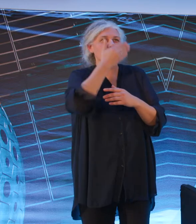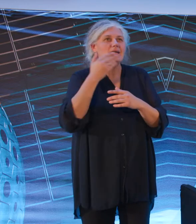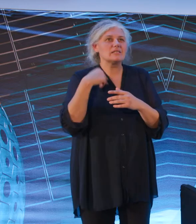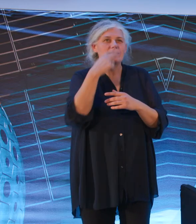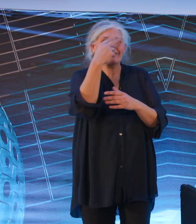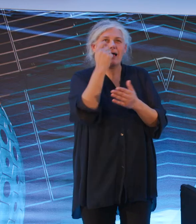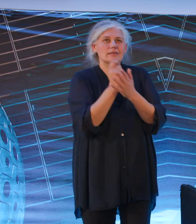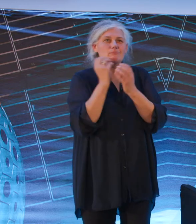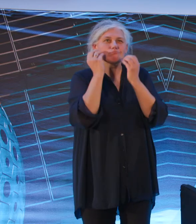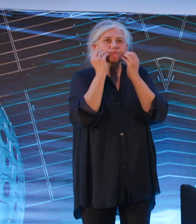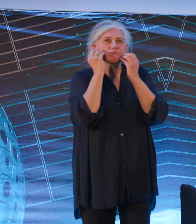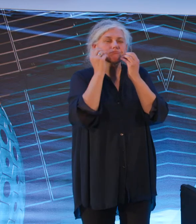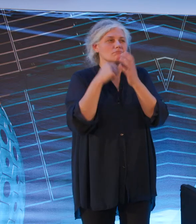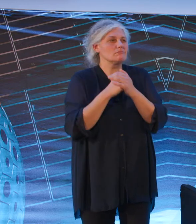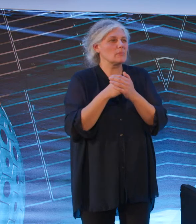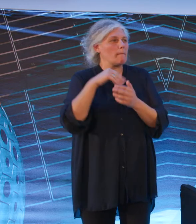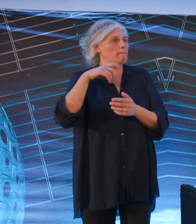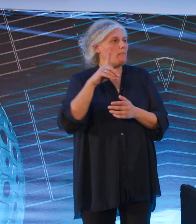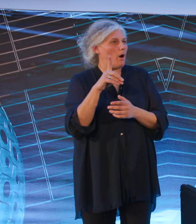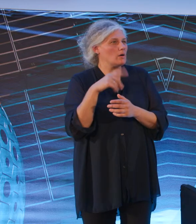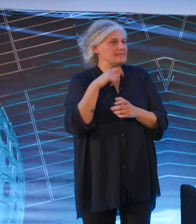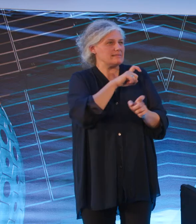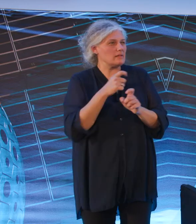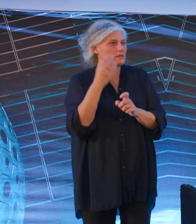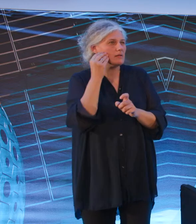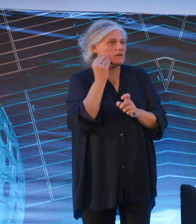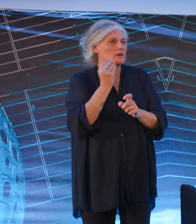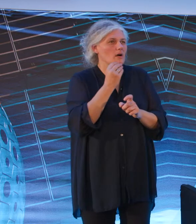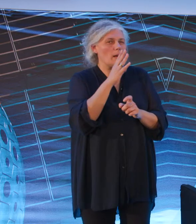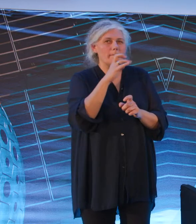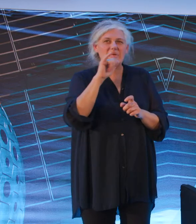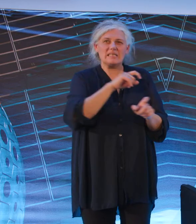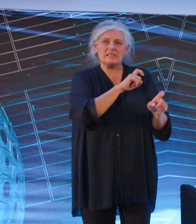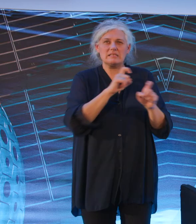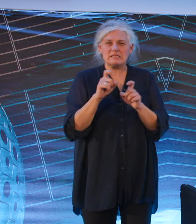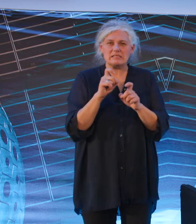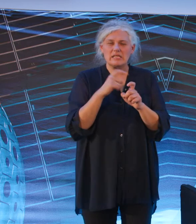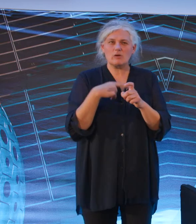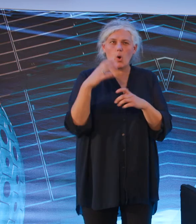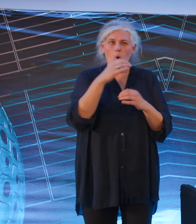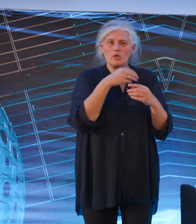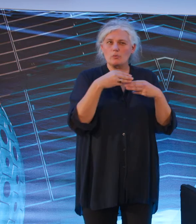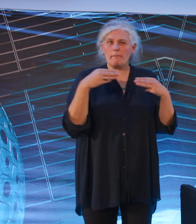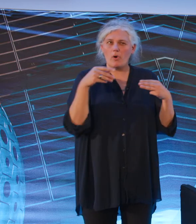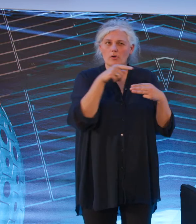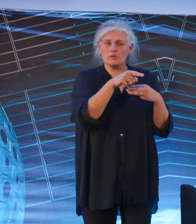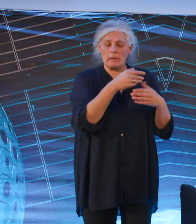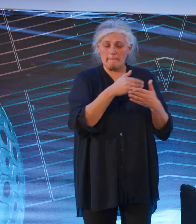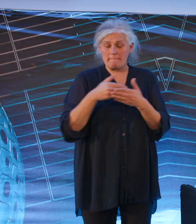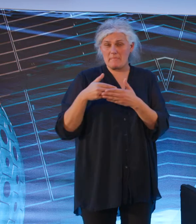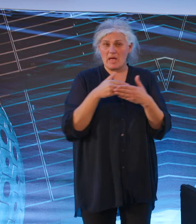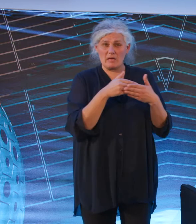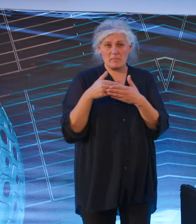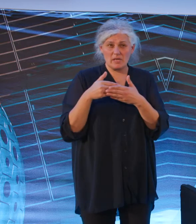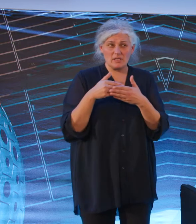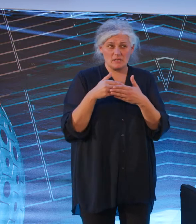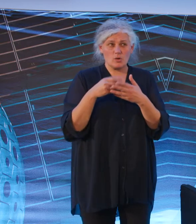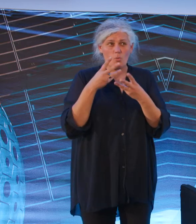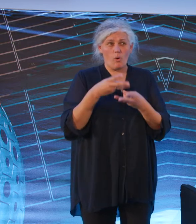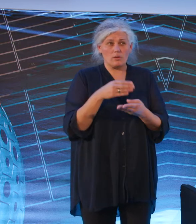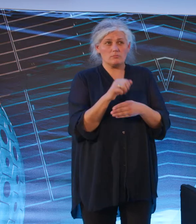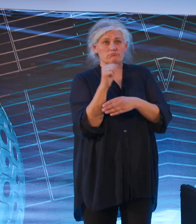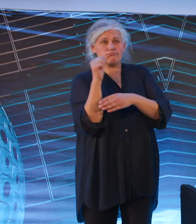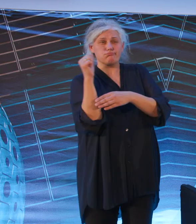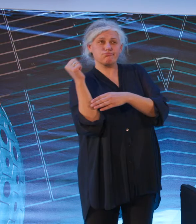night. Maud still won't look at them. Billy still looks too much. The baby is content to lay back